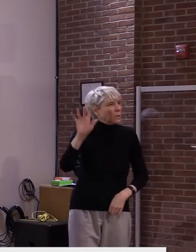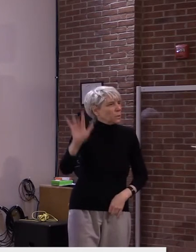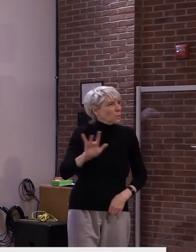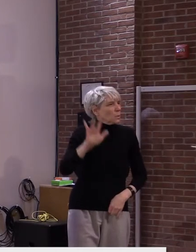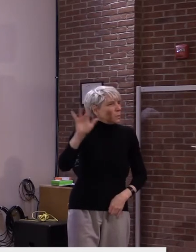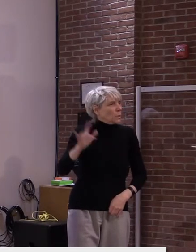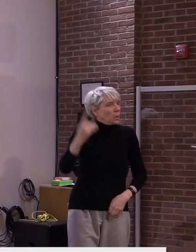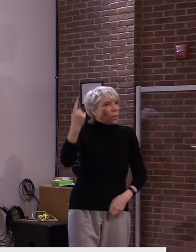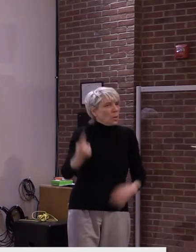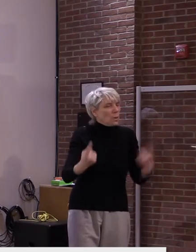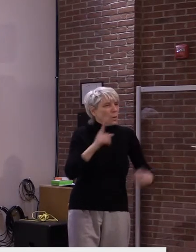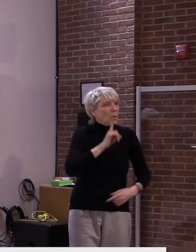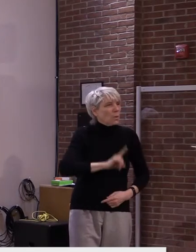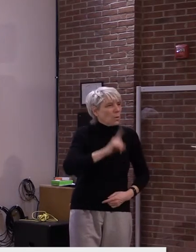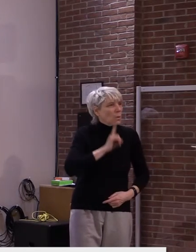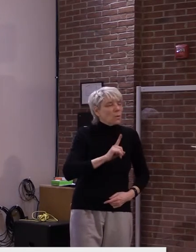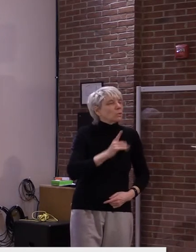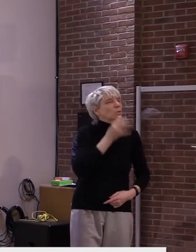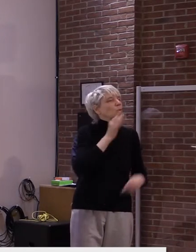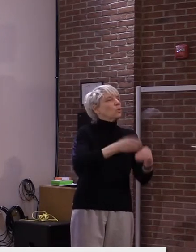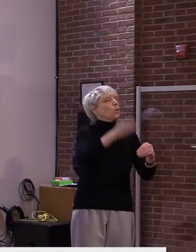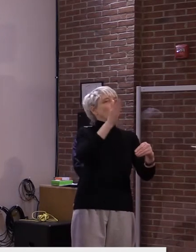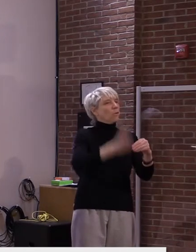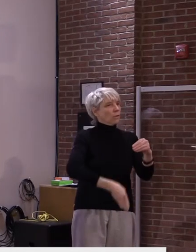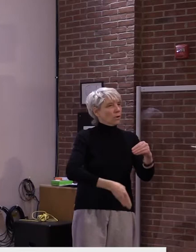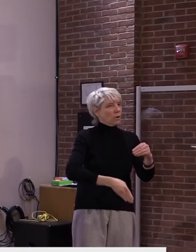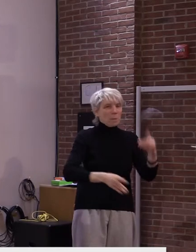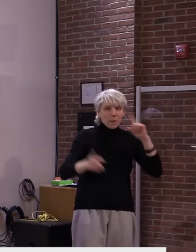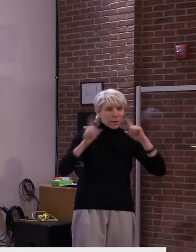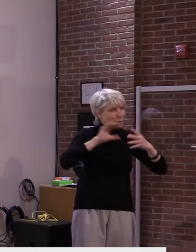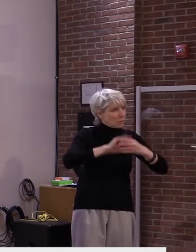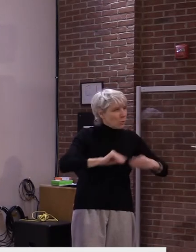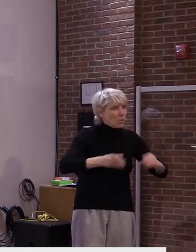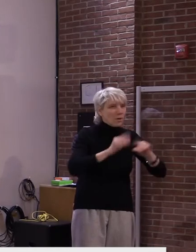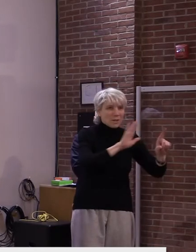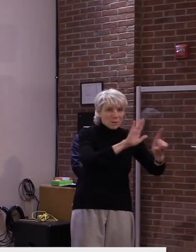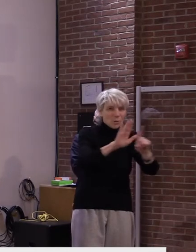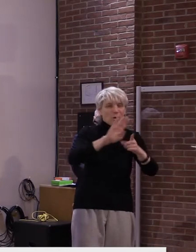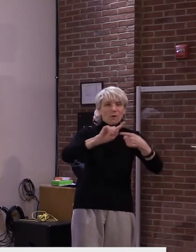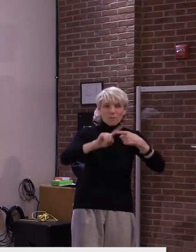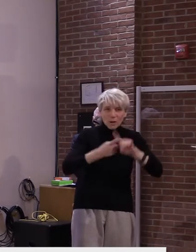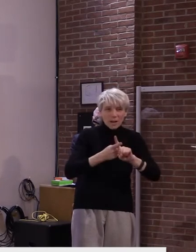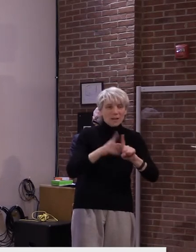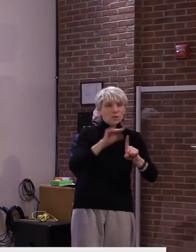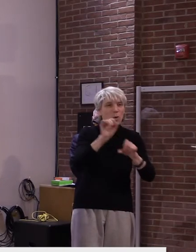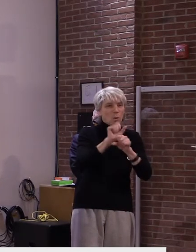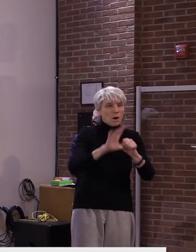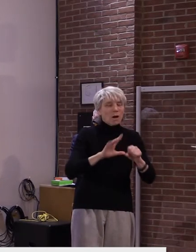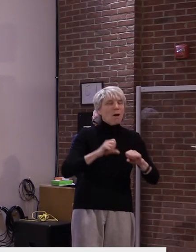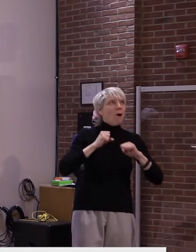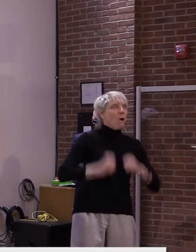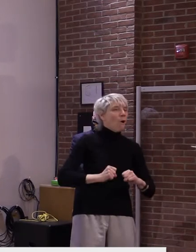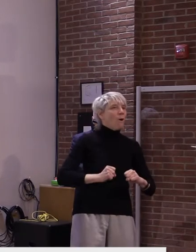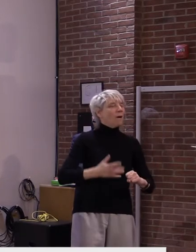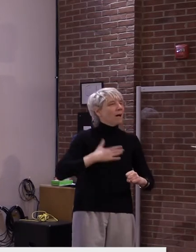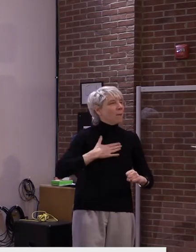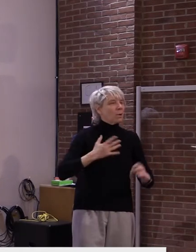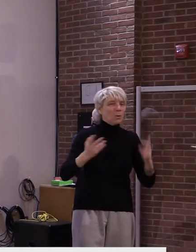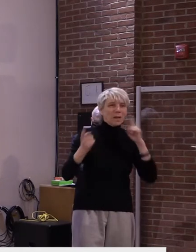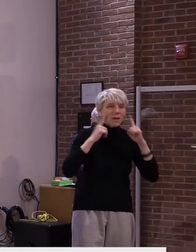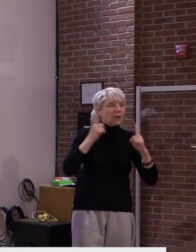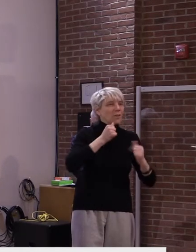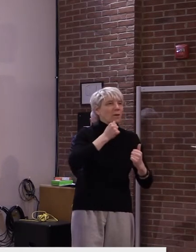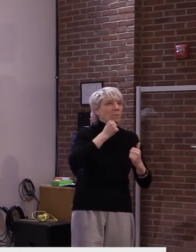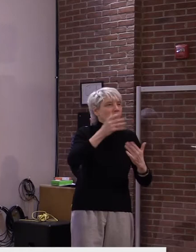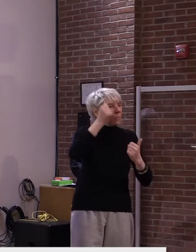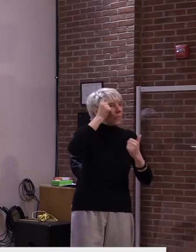and coworkers sharing their own relief that their loved ones will be protected from this virus. We have many more people to reach